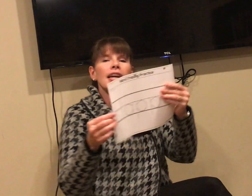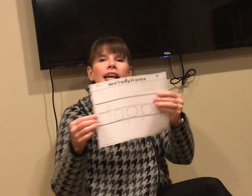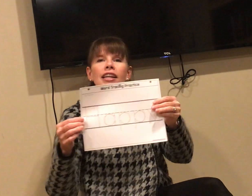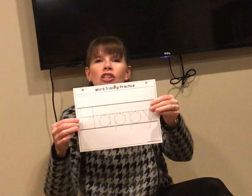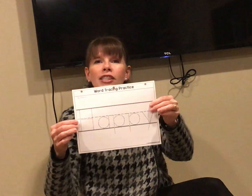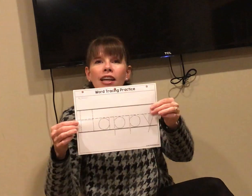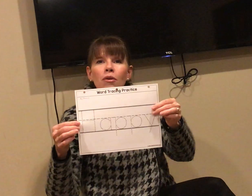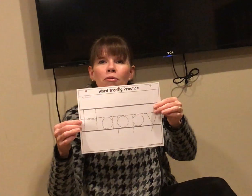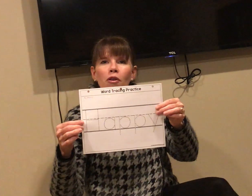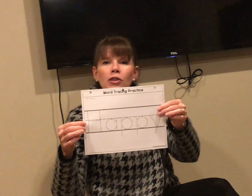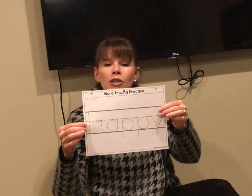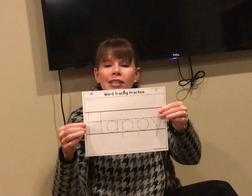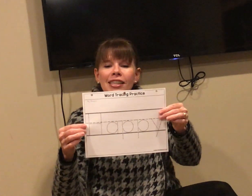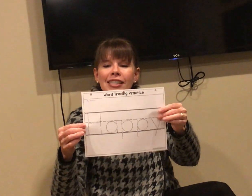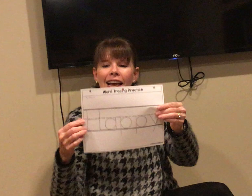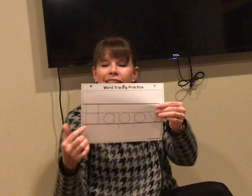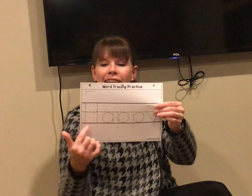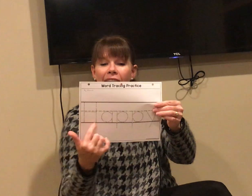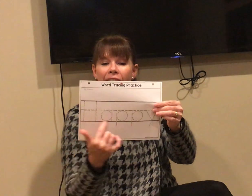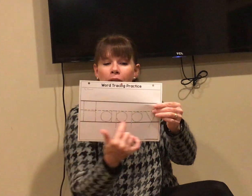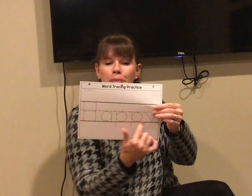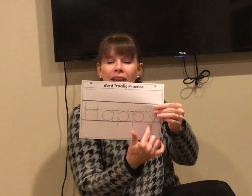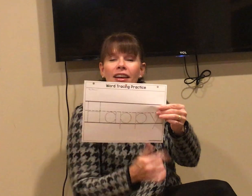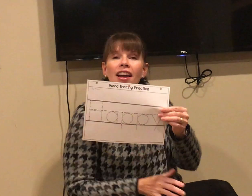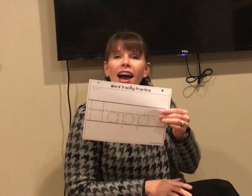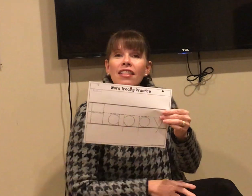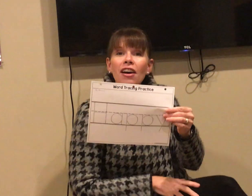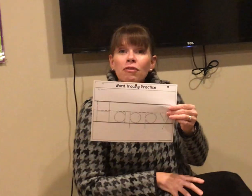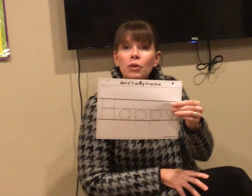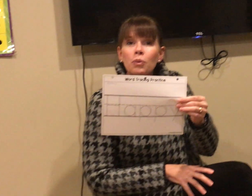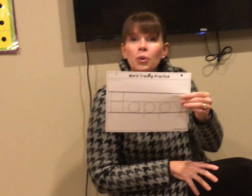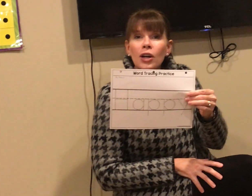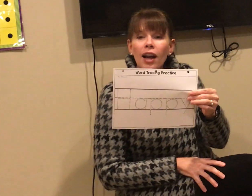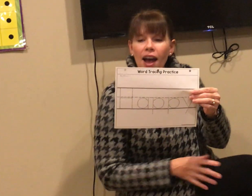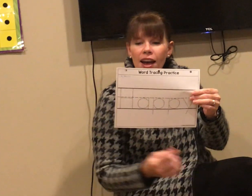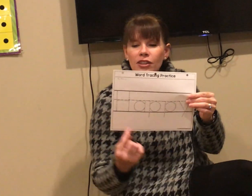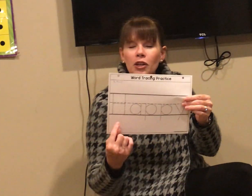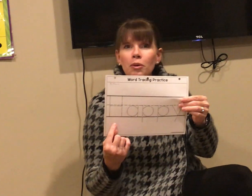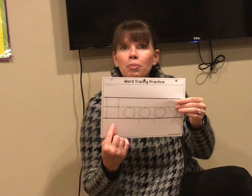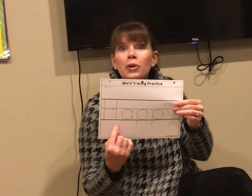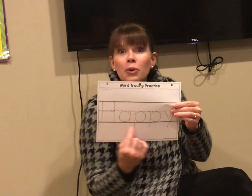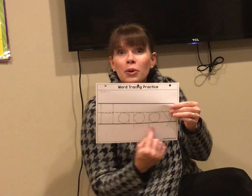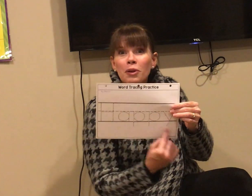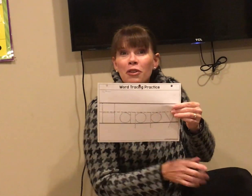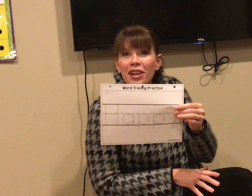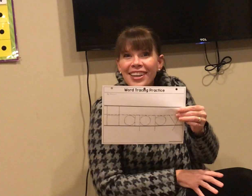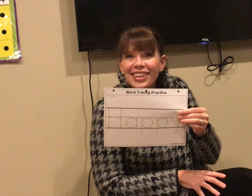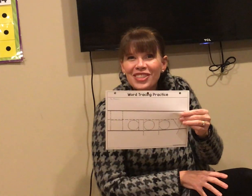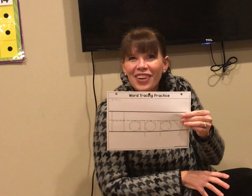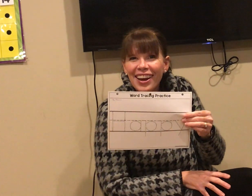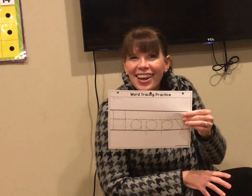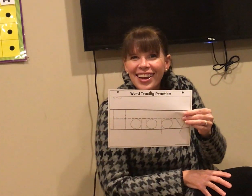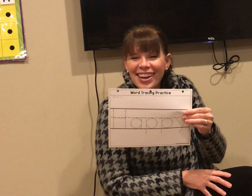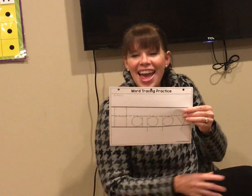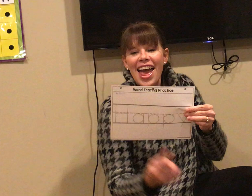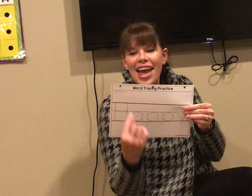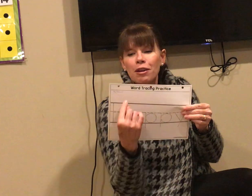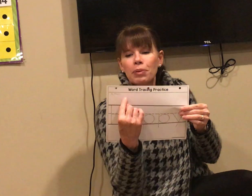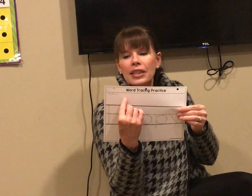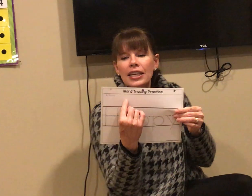in your take-home folders that says happy. I'd love you to work on your beautiful handwriting and